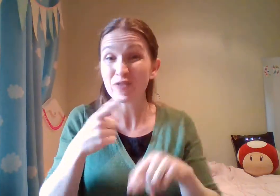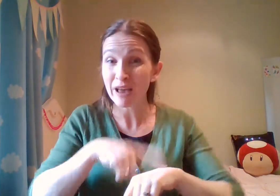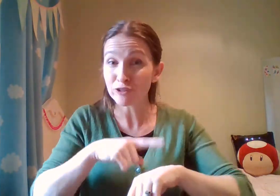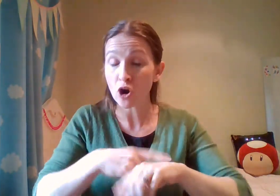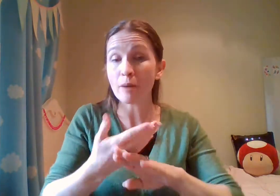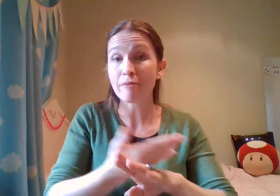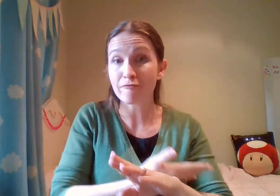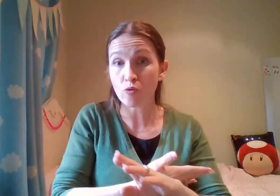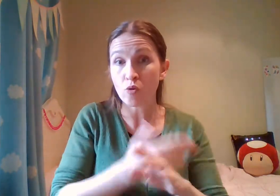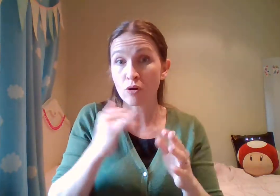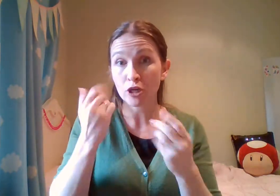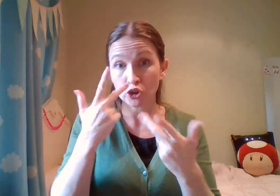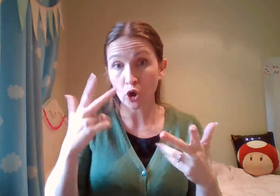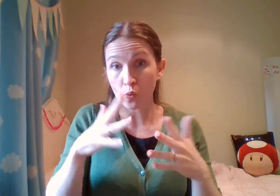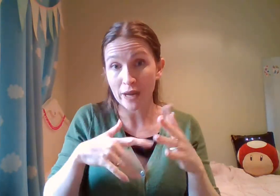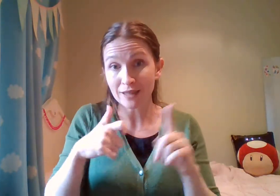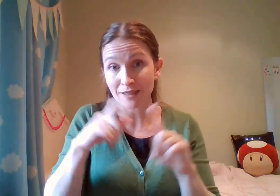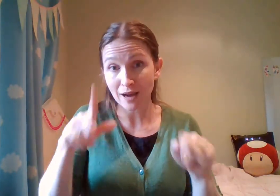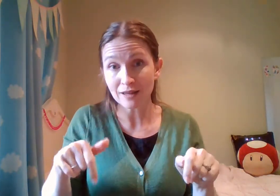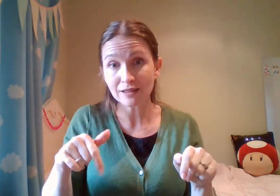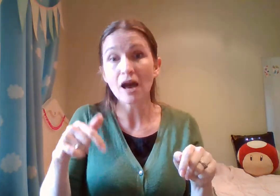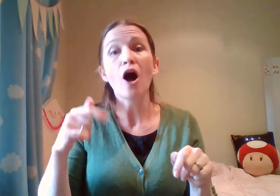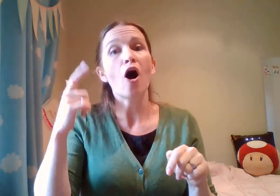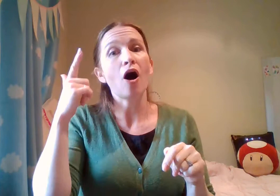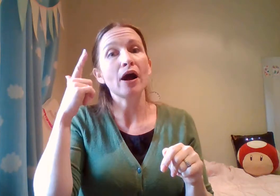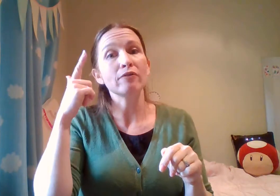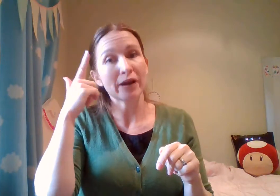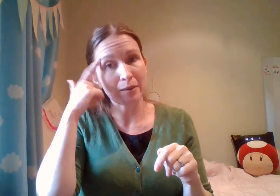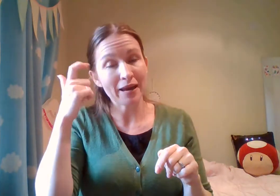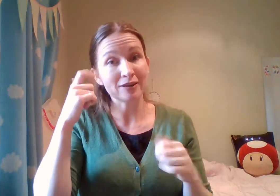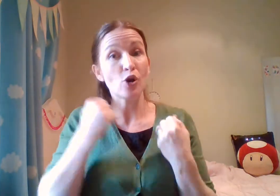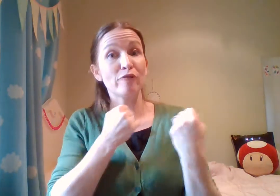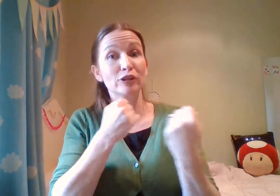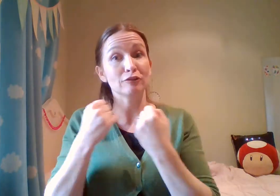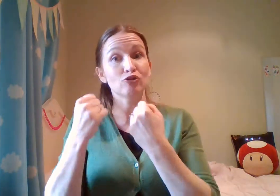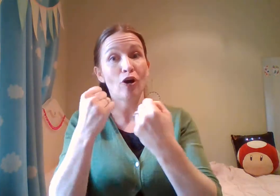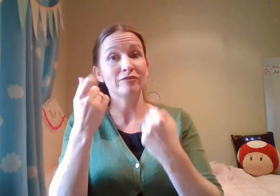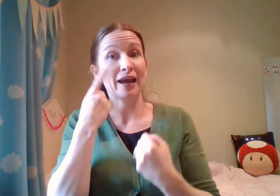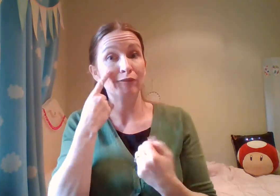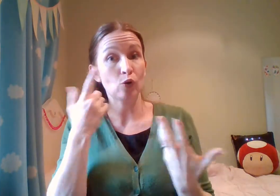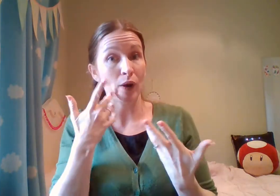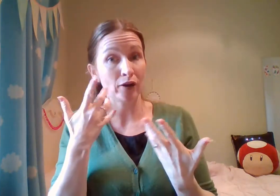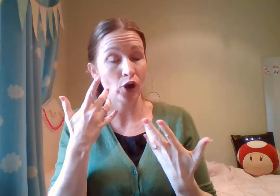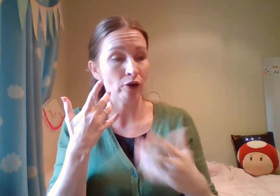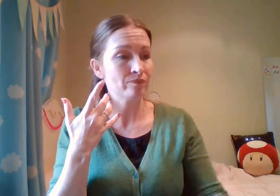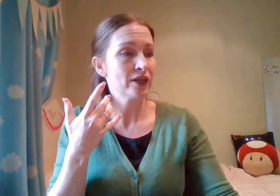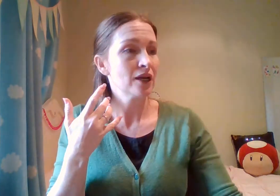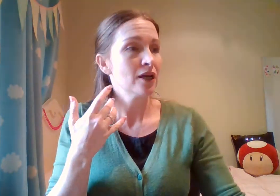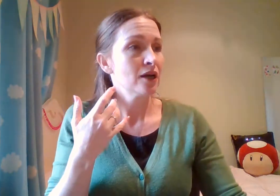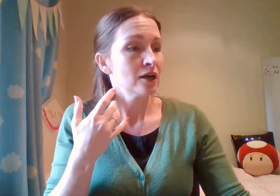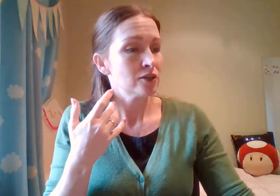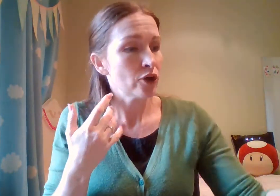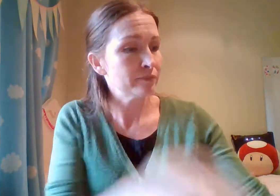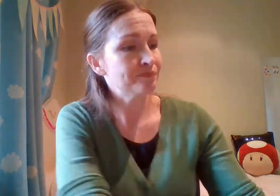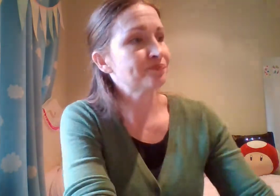have time before show week starts, I recommend going for a little drive to have a look where to go. So